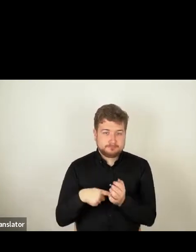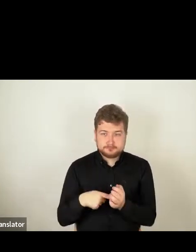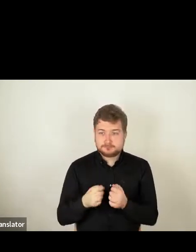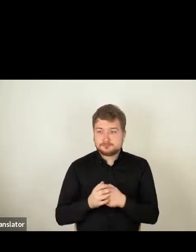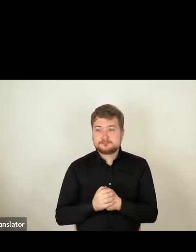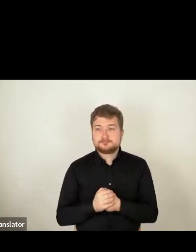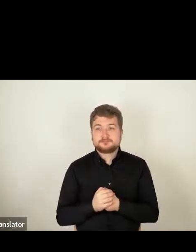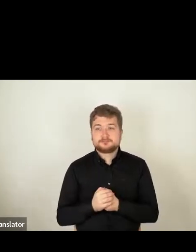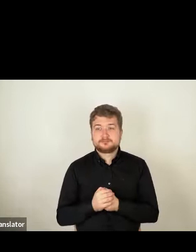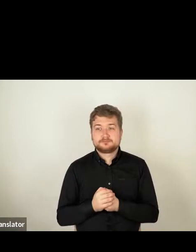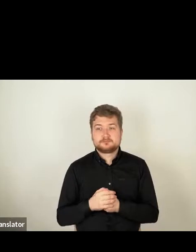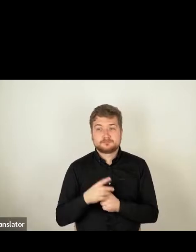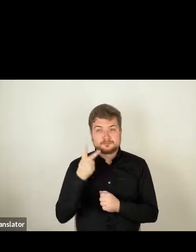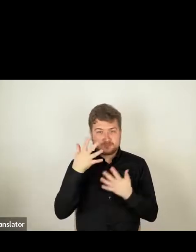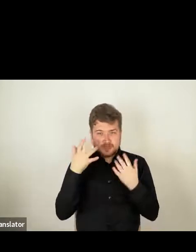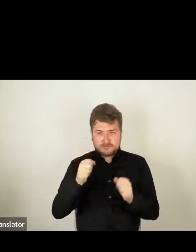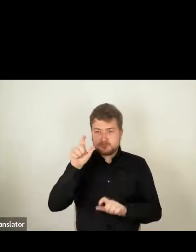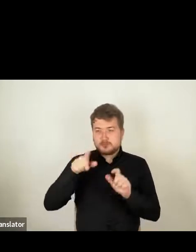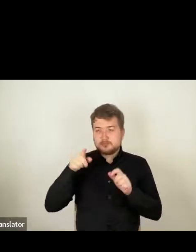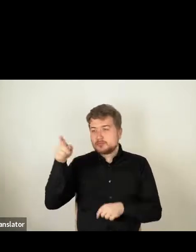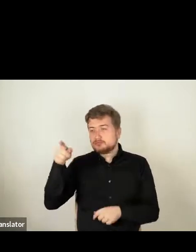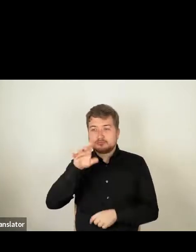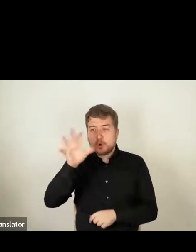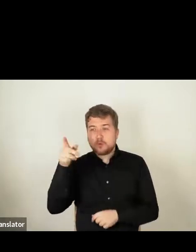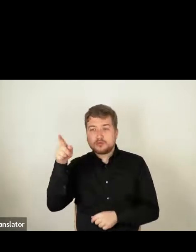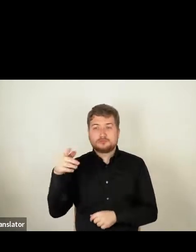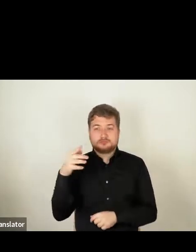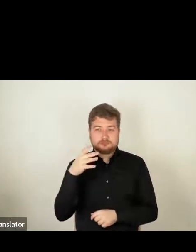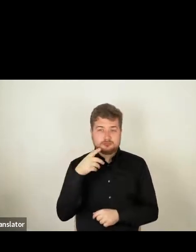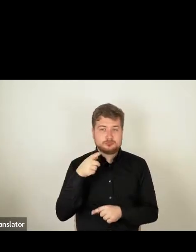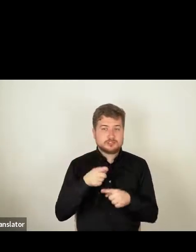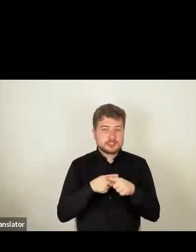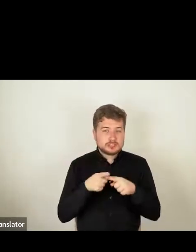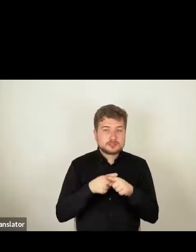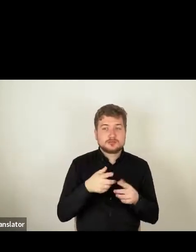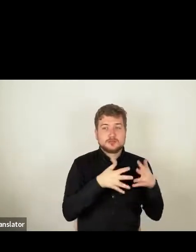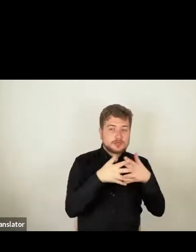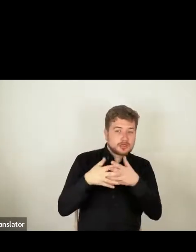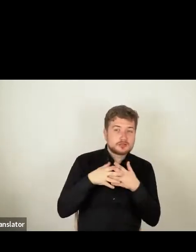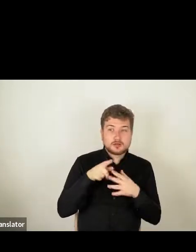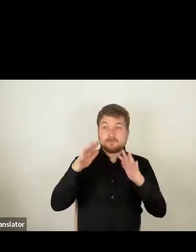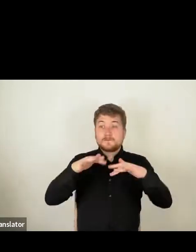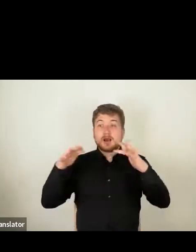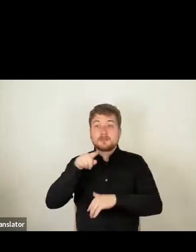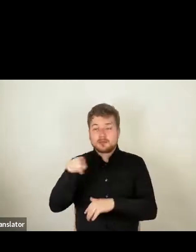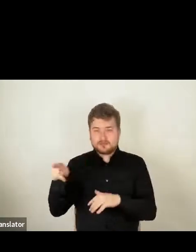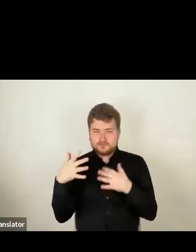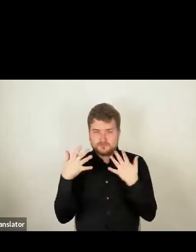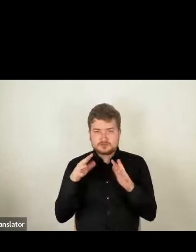United States whose lives have been threatened. So, and have actually